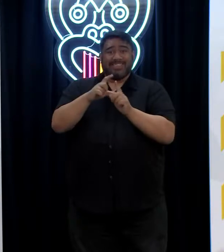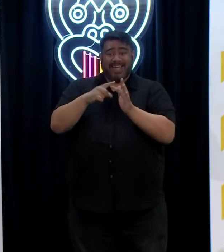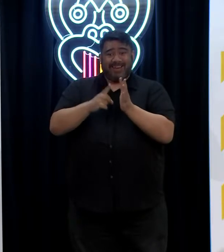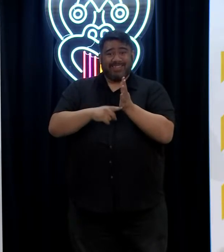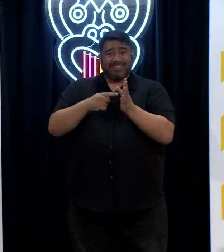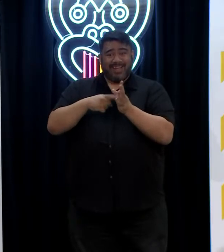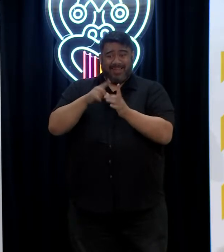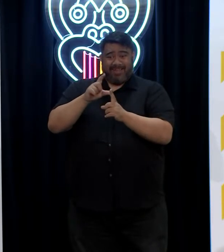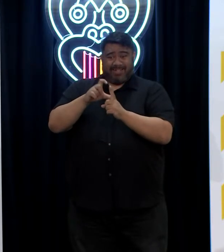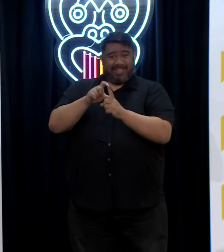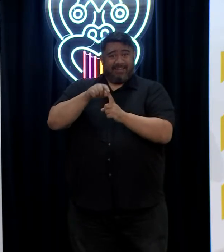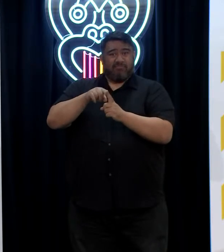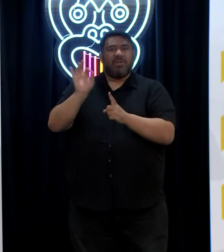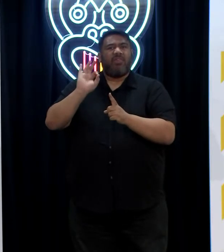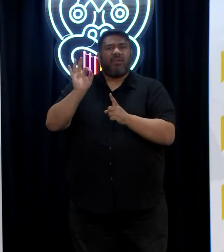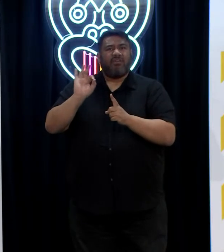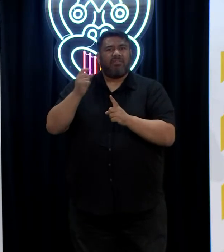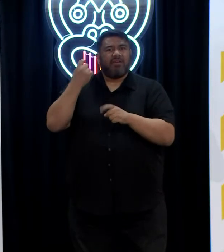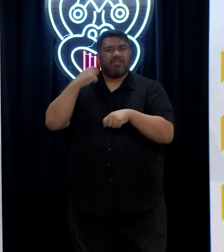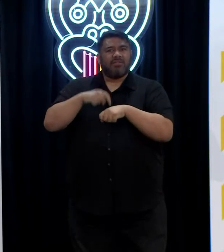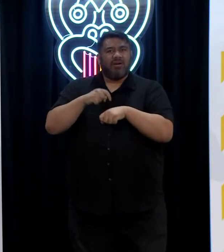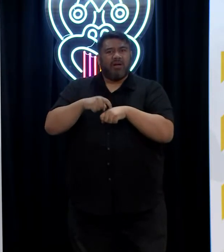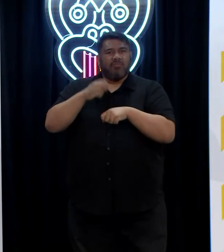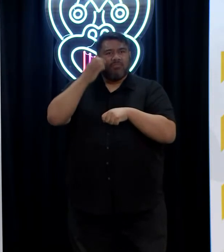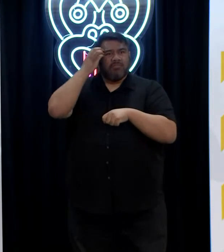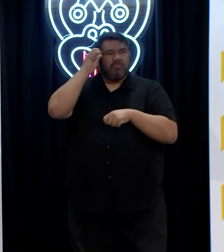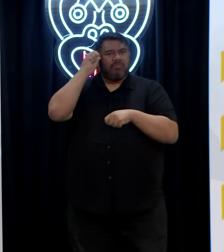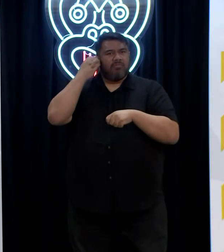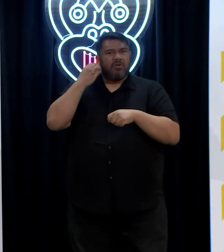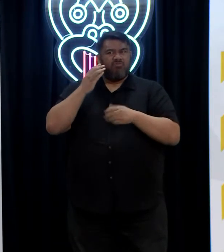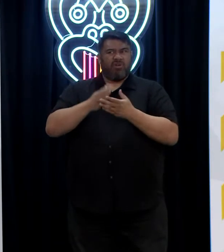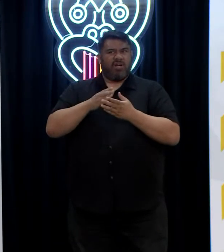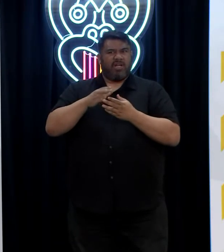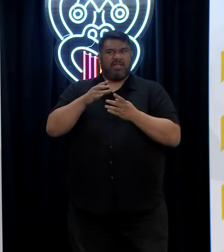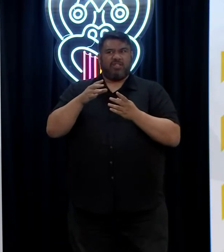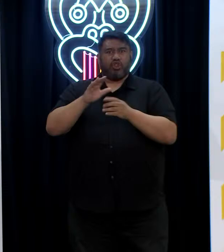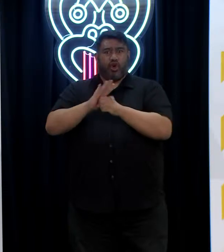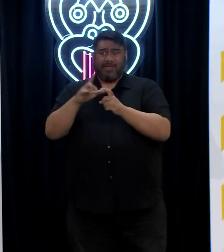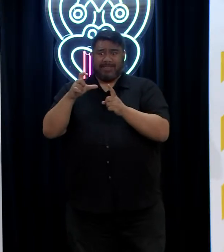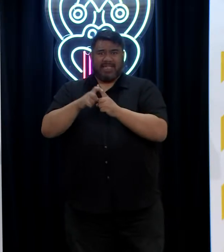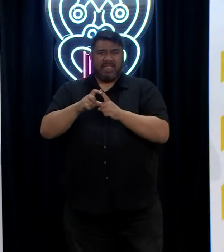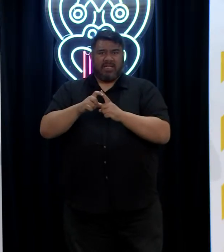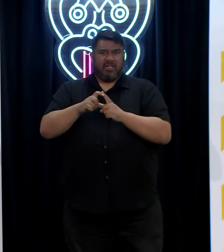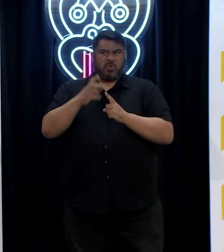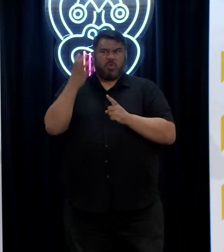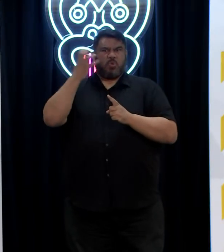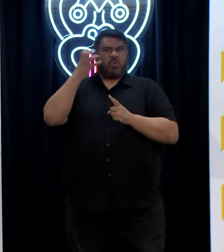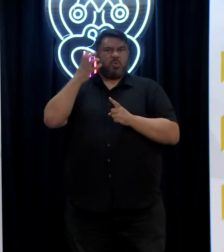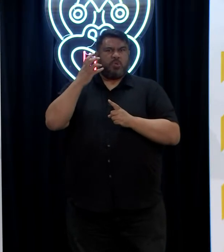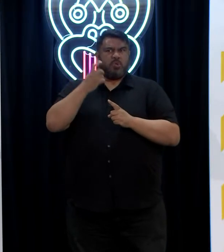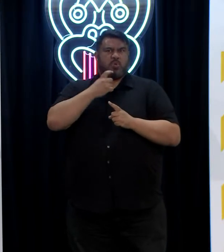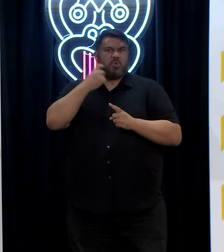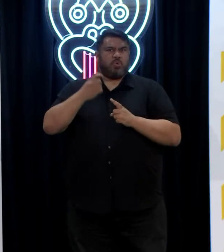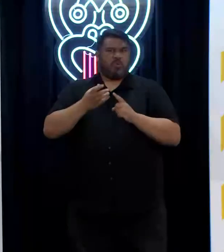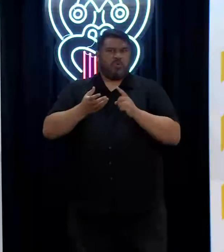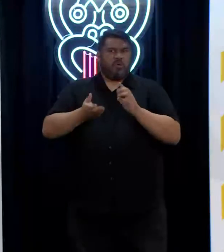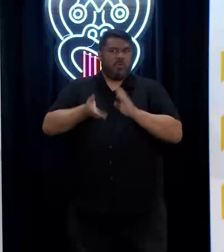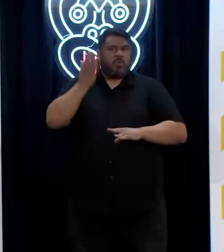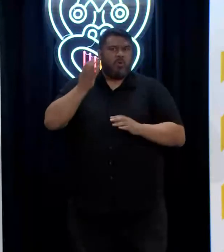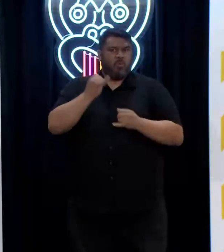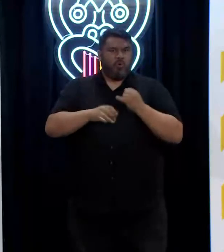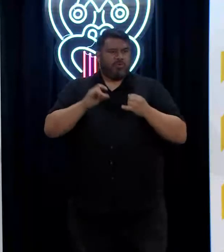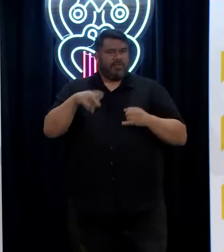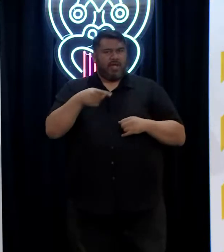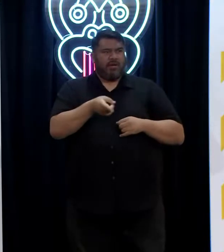as Dr. Bloomfield has said from time to time, almost a different virus. We have to look at the situation as it is now, as opposed